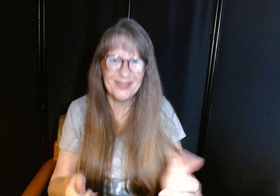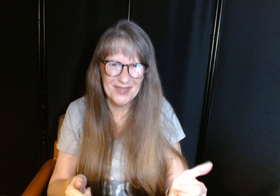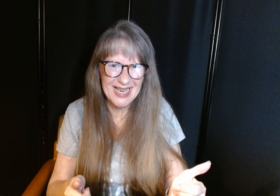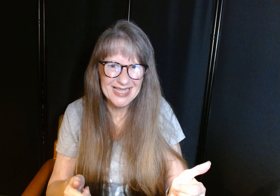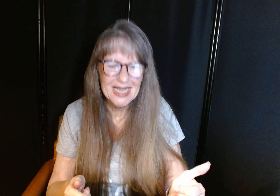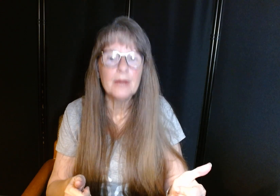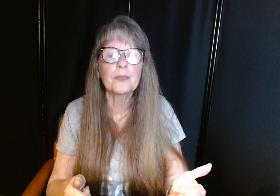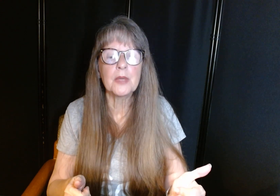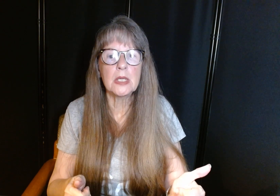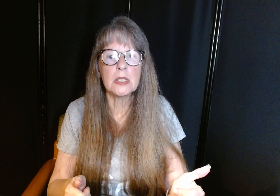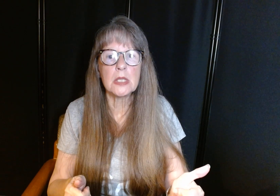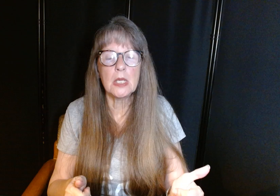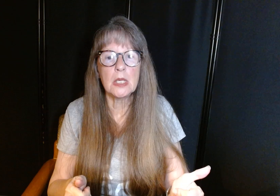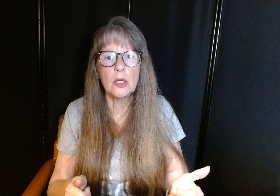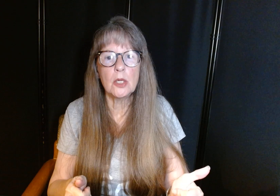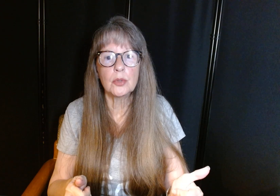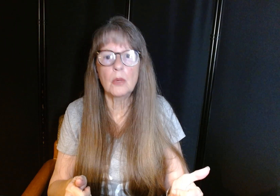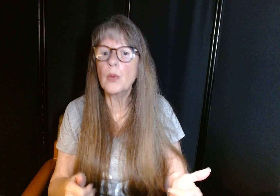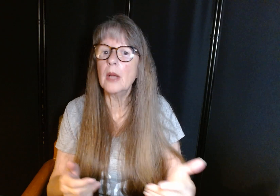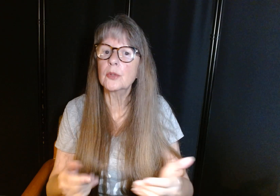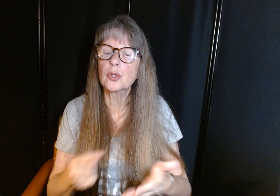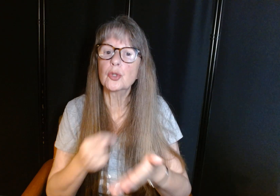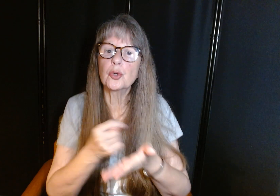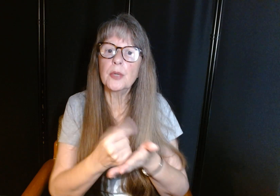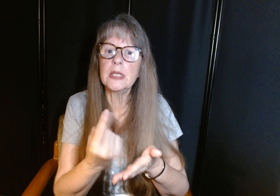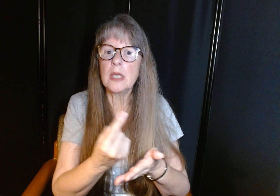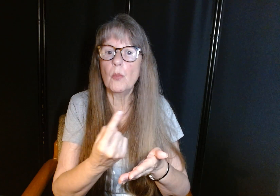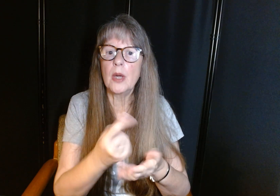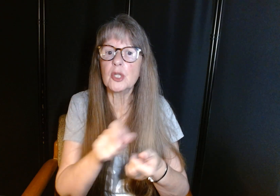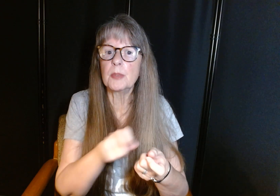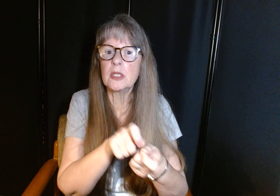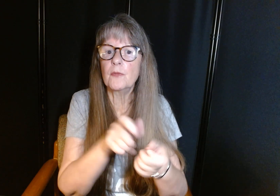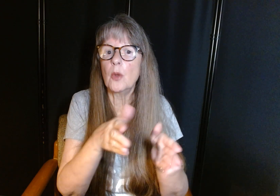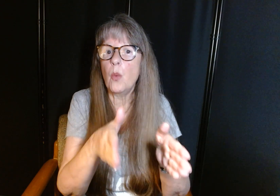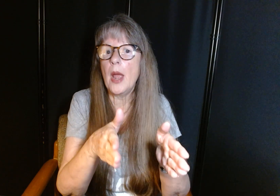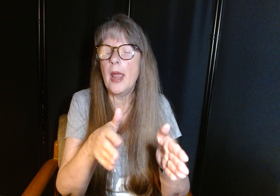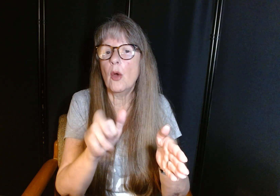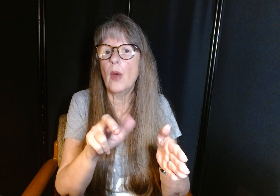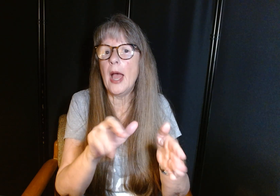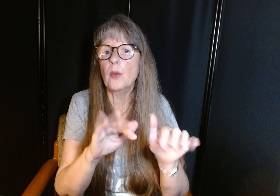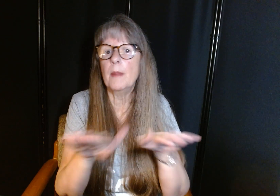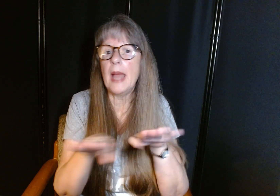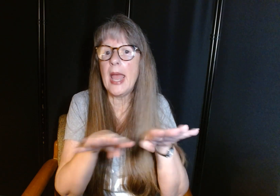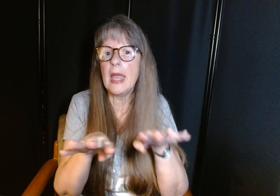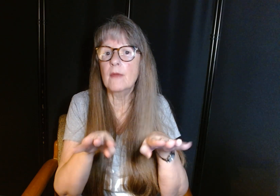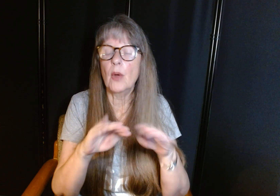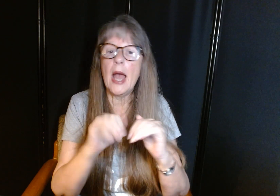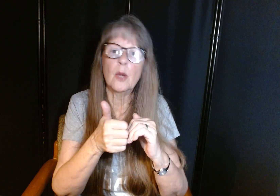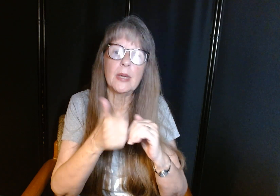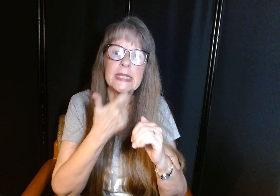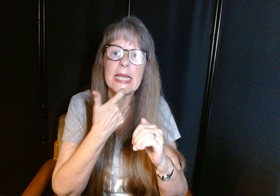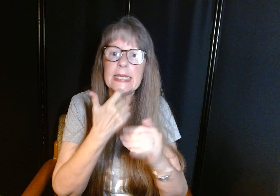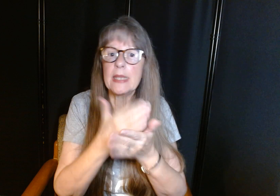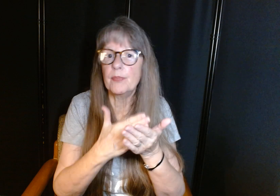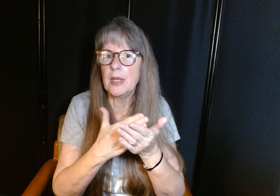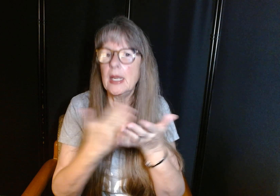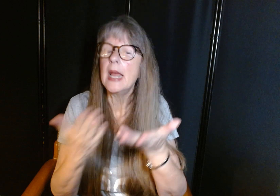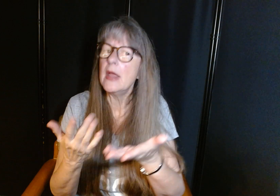right? Is, well, to treat someone a specific way, or how do I behave, or how do I say something? And they may